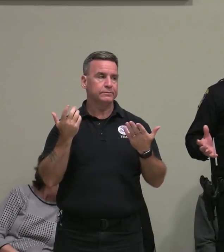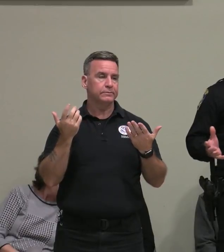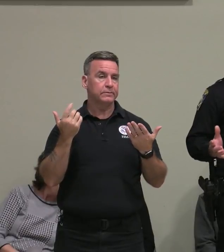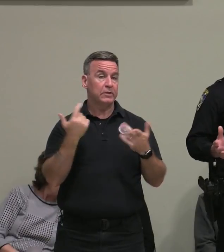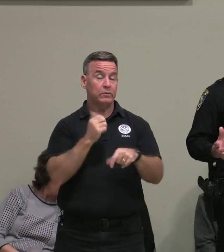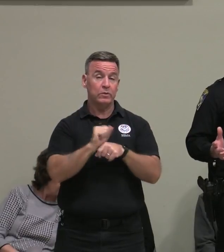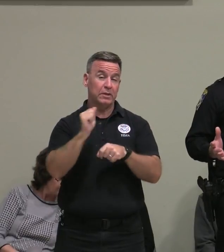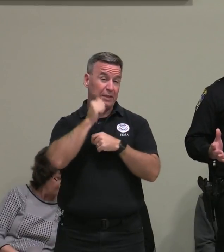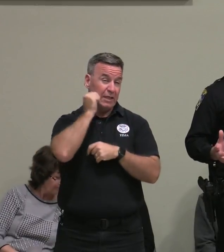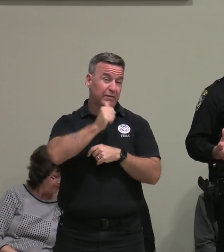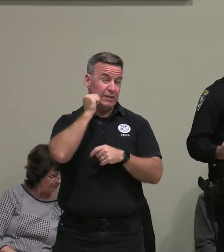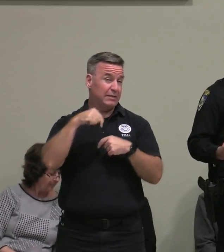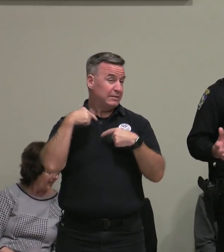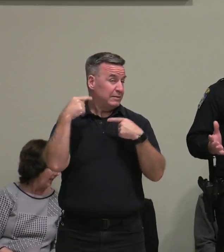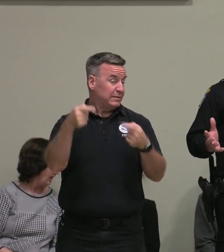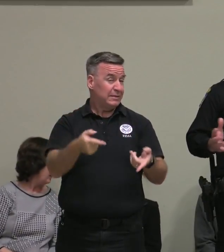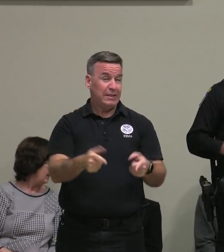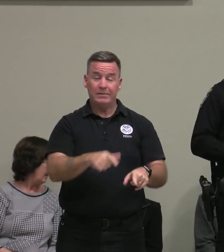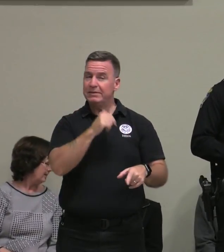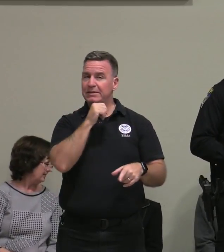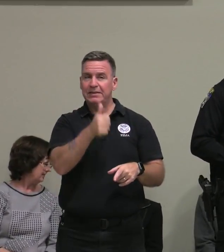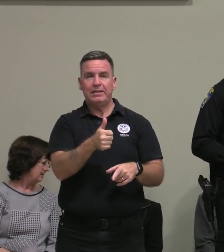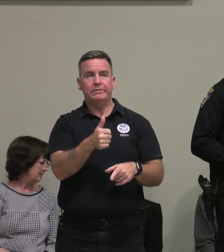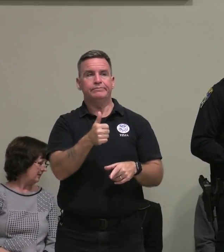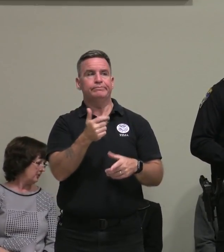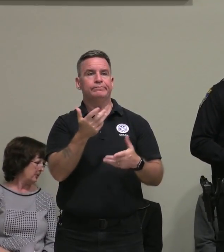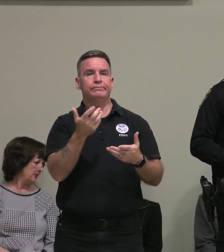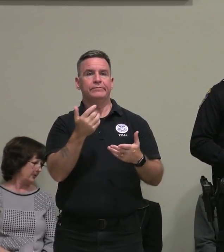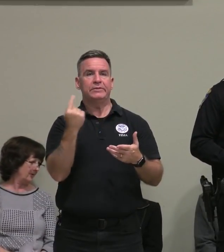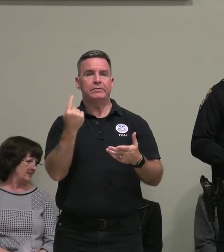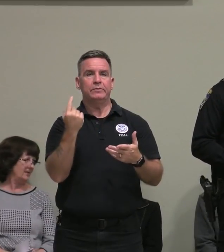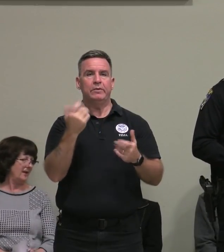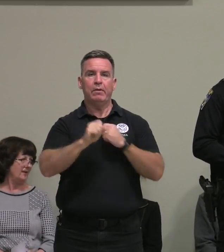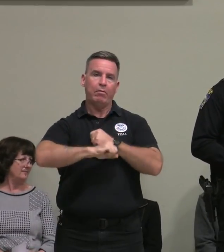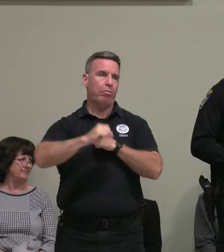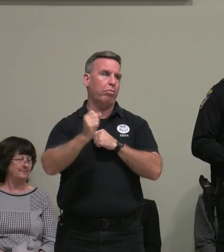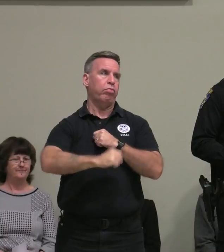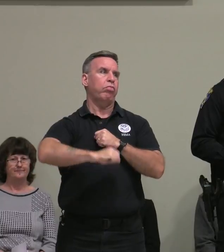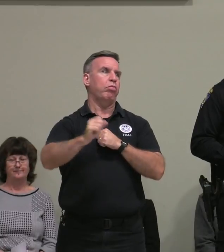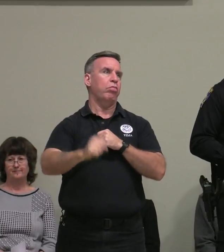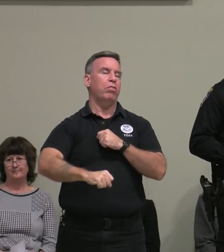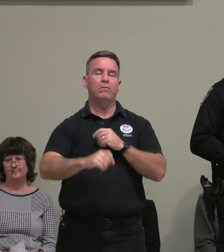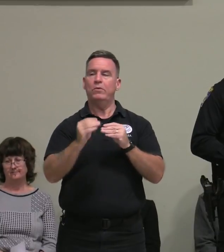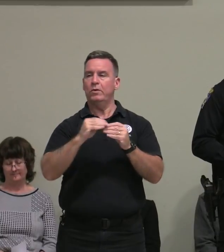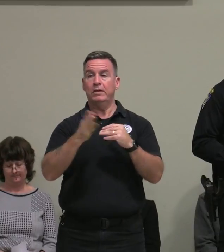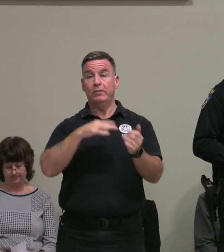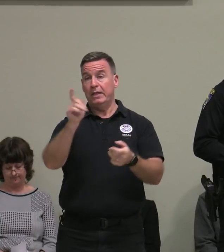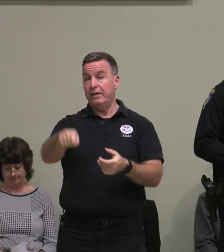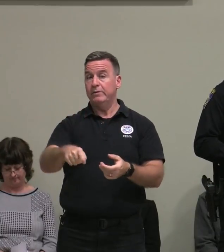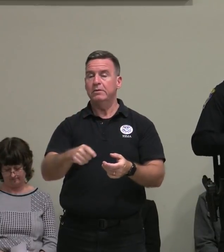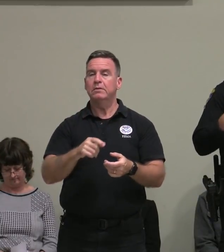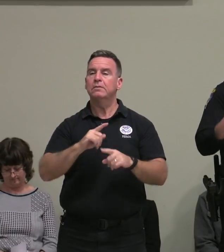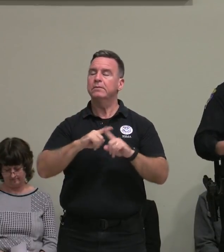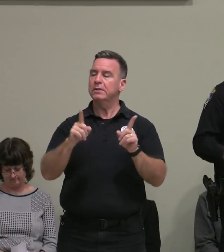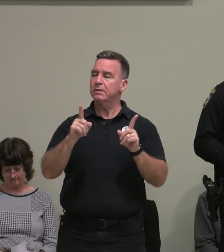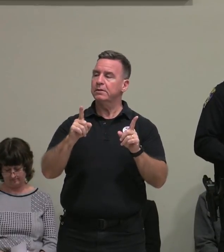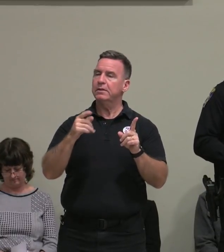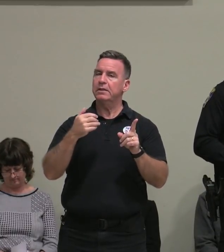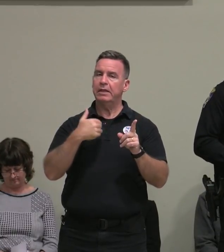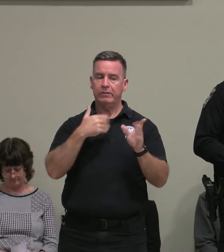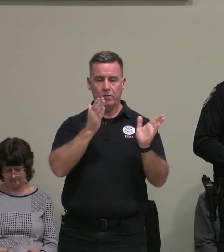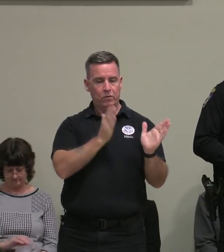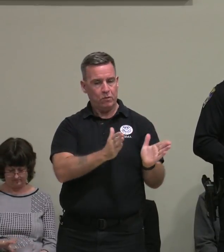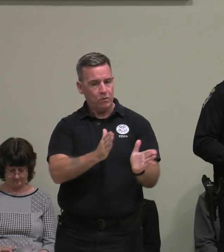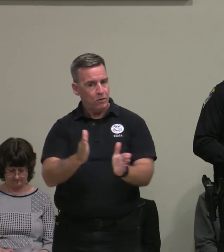we've been working every day since this happened. This isn't something that we want to drag on for a day longer than we have to, but there is order